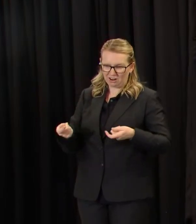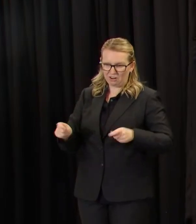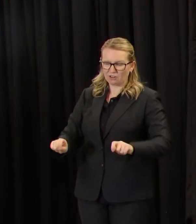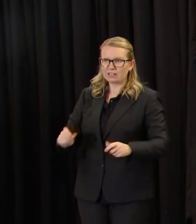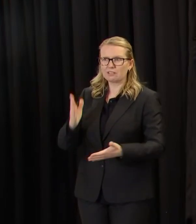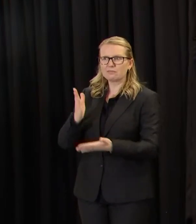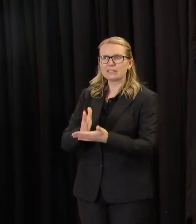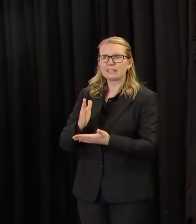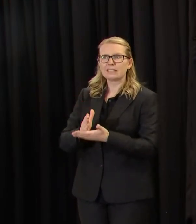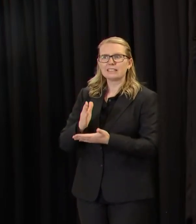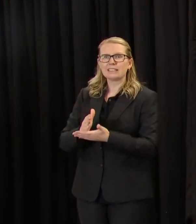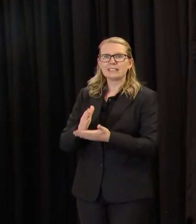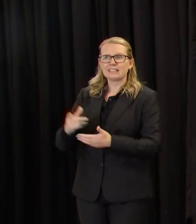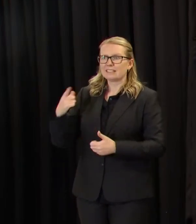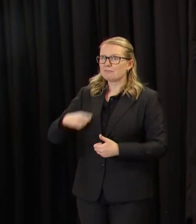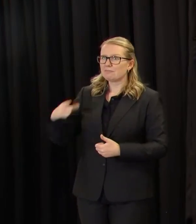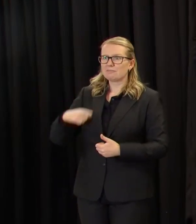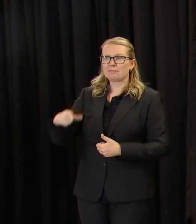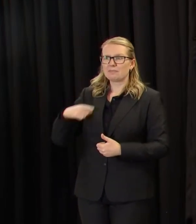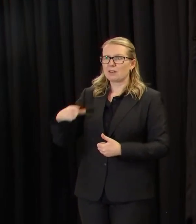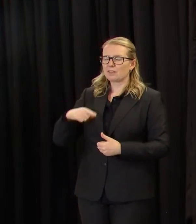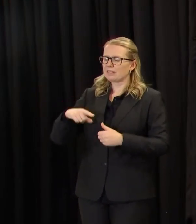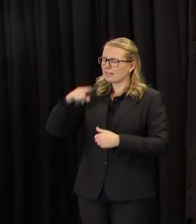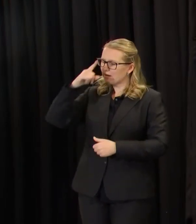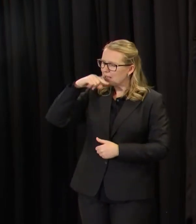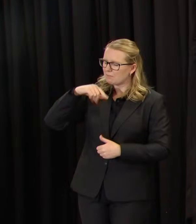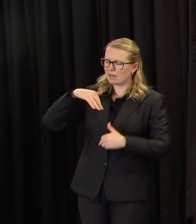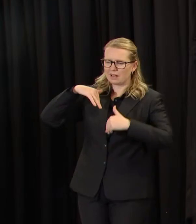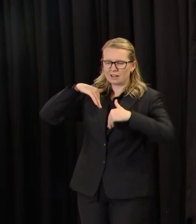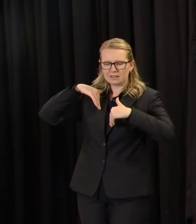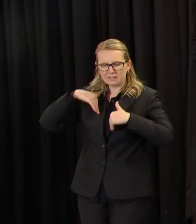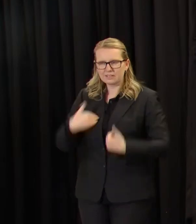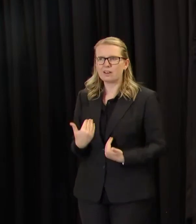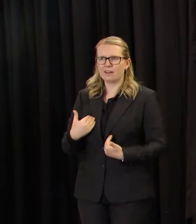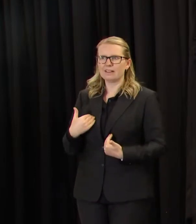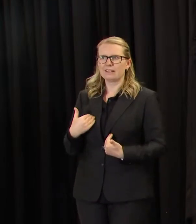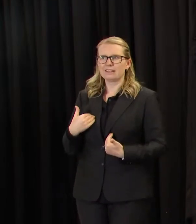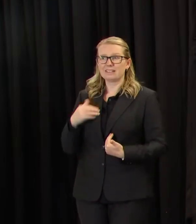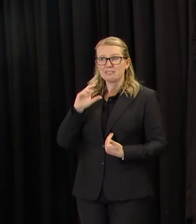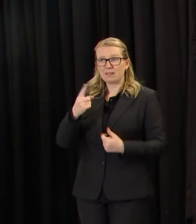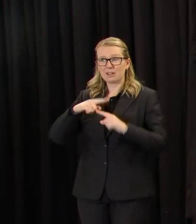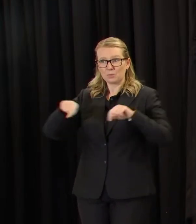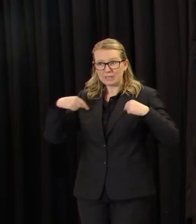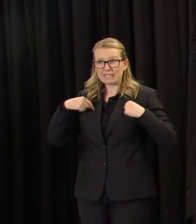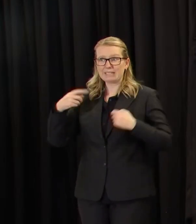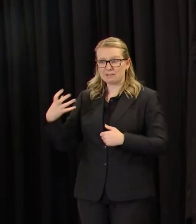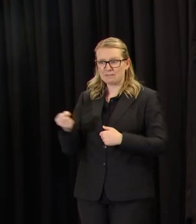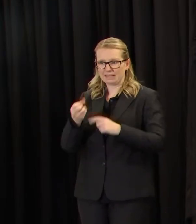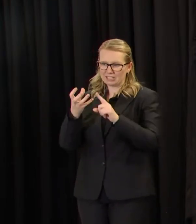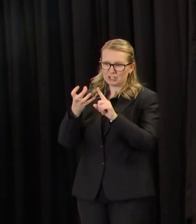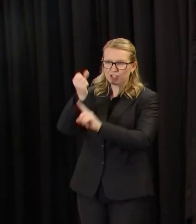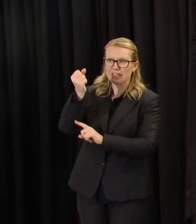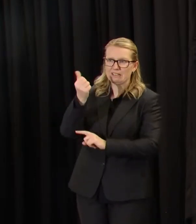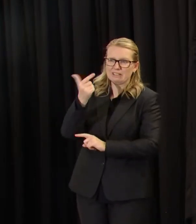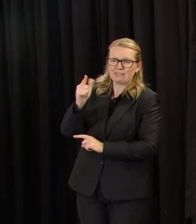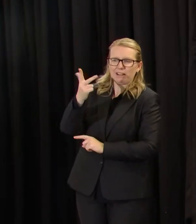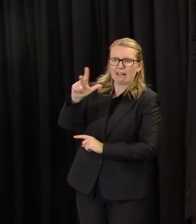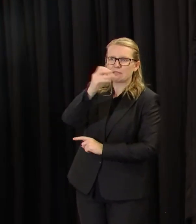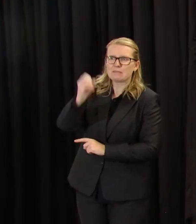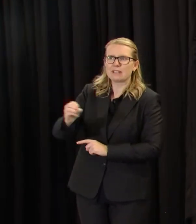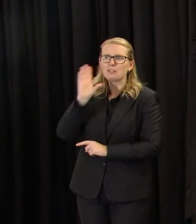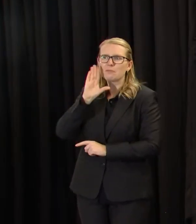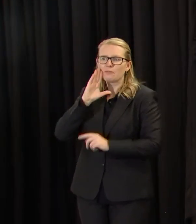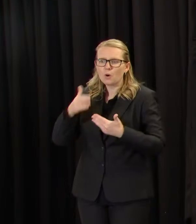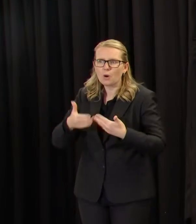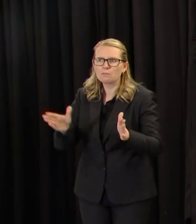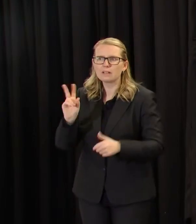We're already a long way into it. The fatigue has clearly set in. Is that now what we're looking at? We need to hit vaccination targets to lift a lockdown? No, I